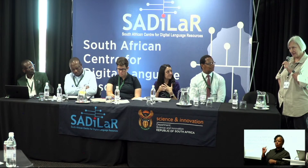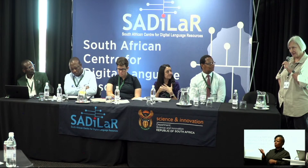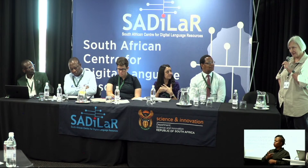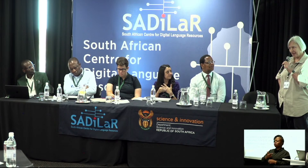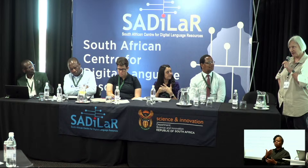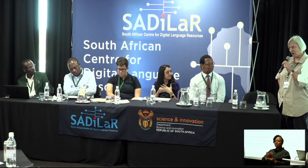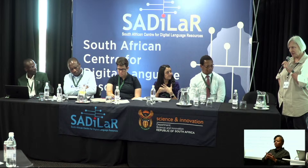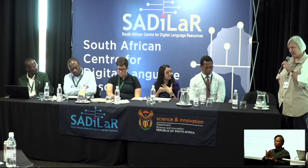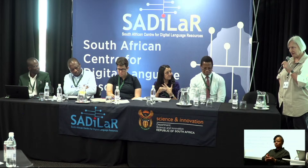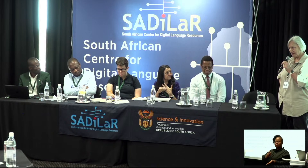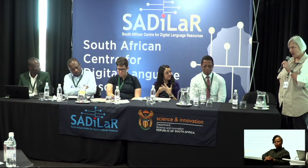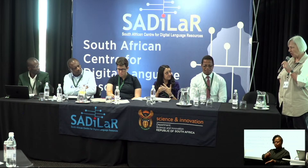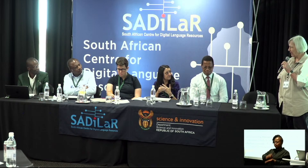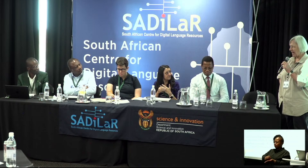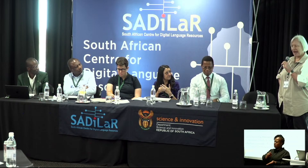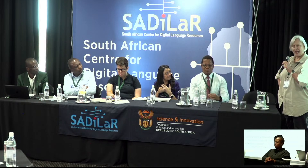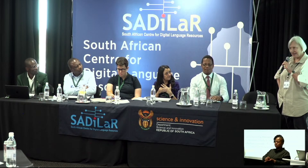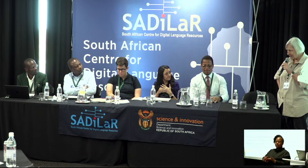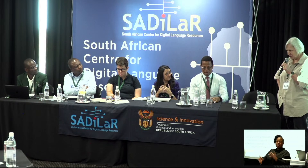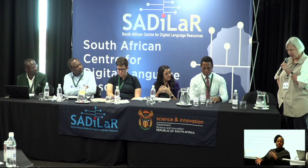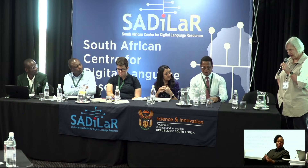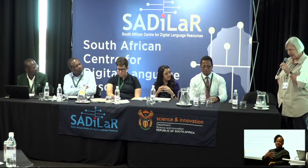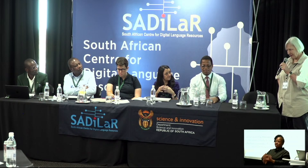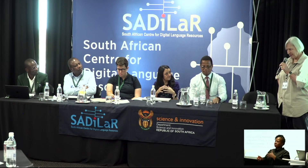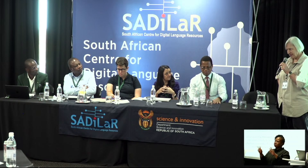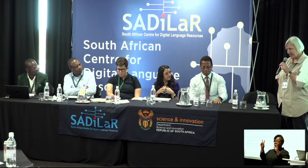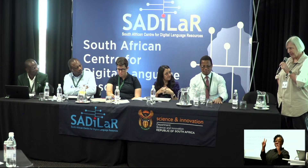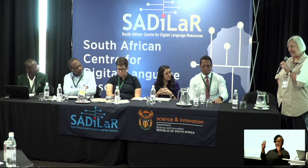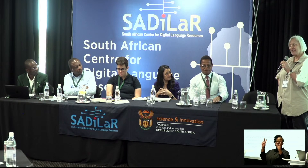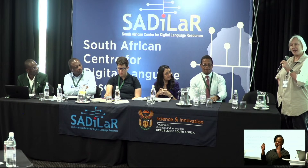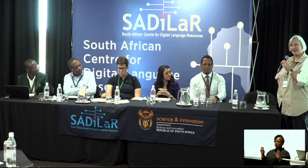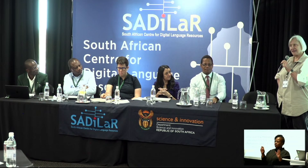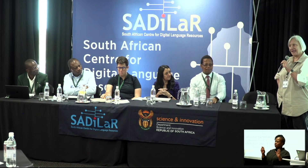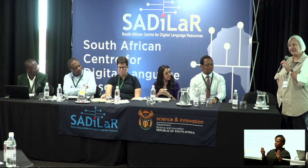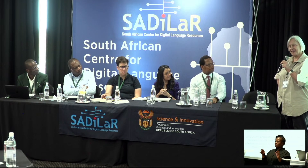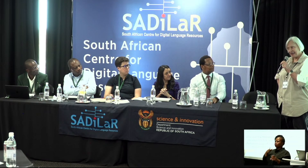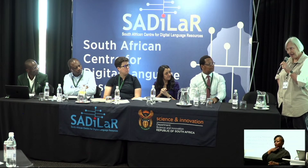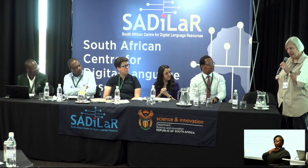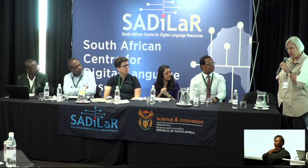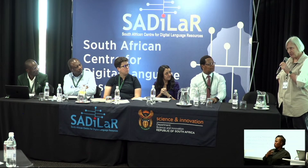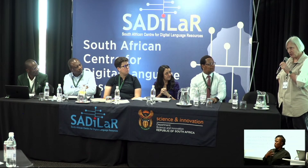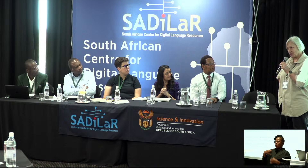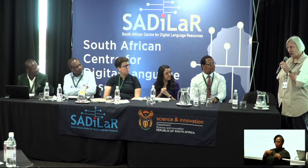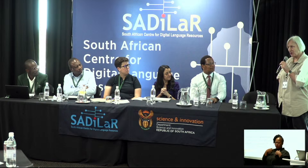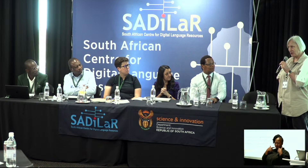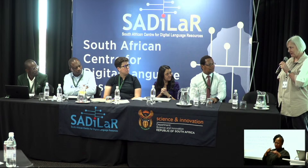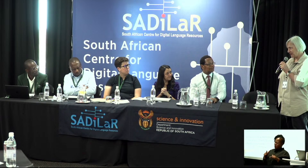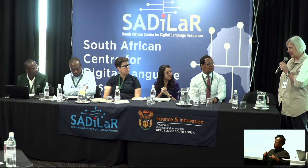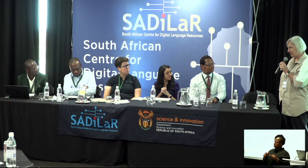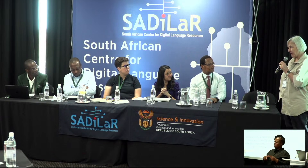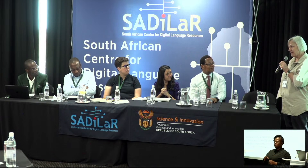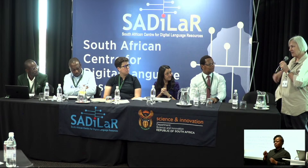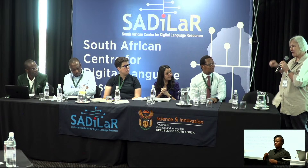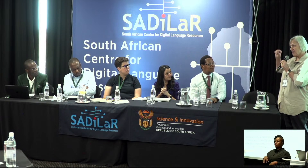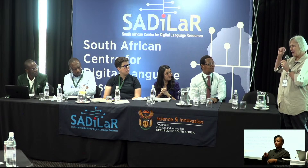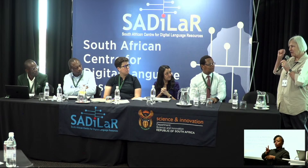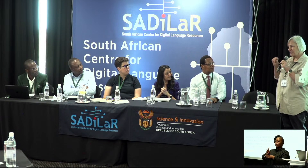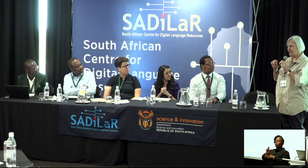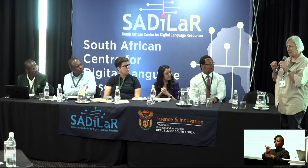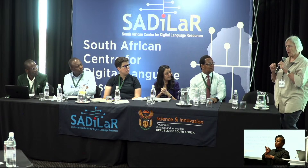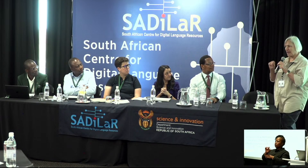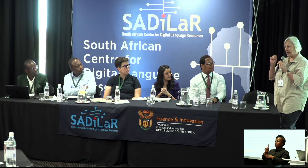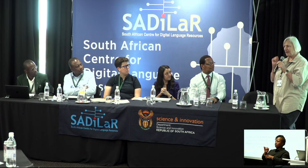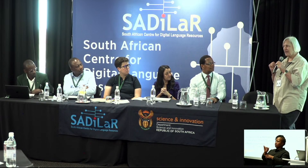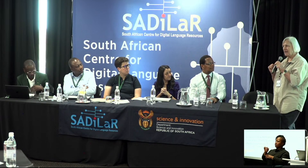can write an article on any topic in their language on Wikipedia. There is